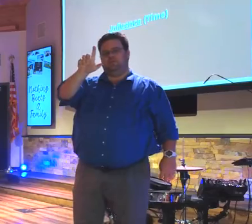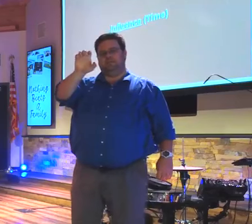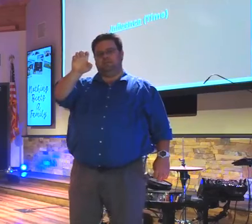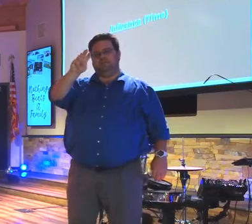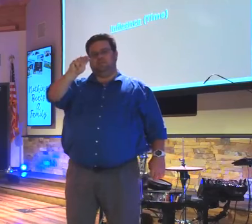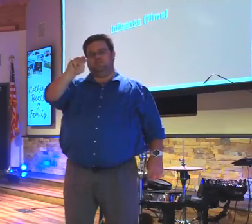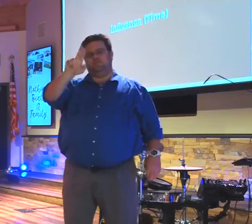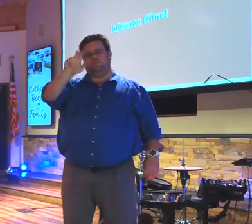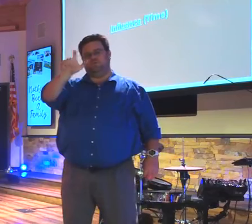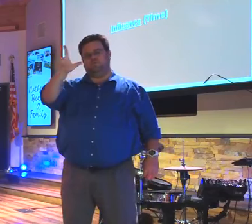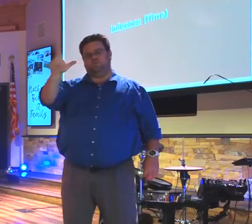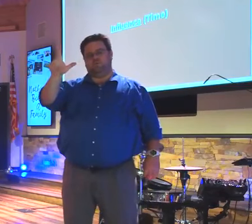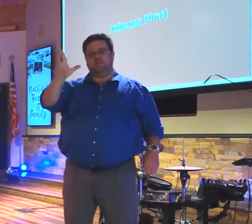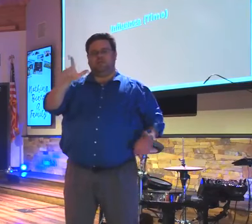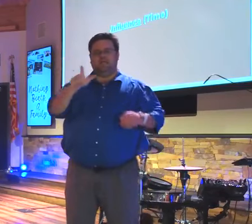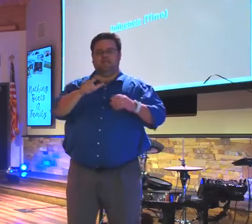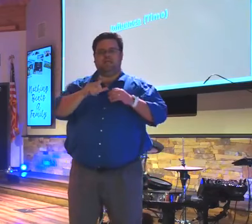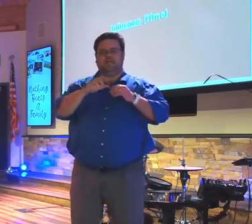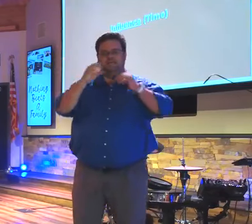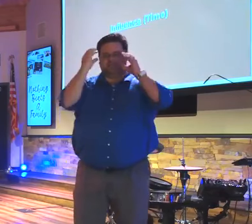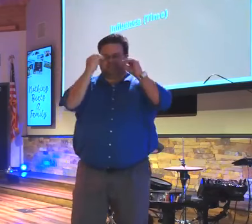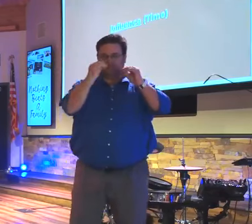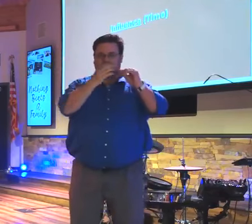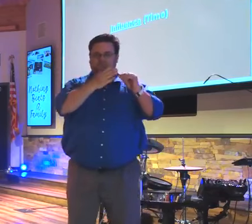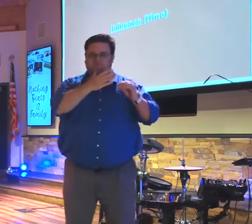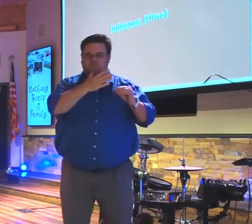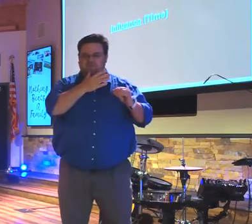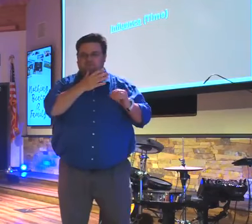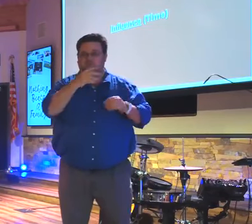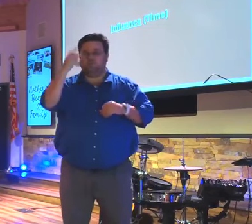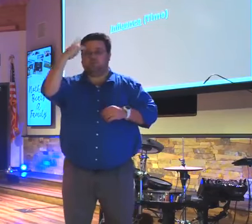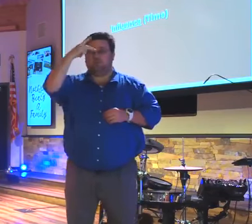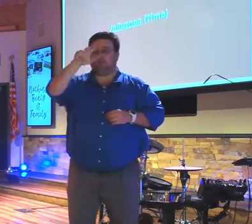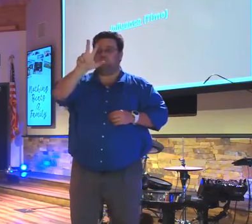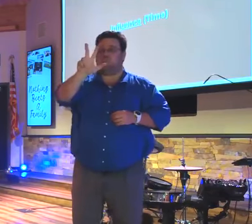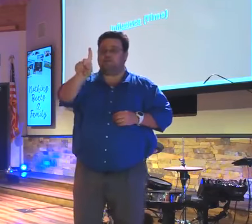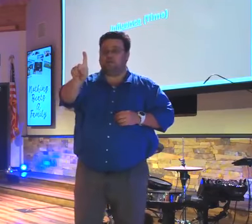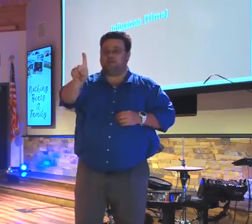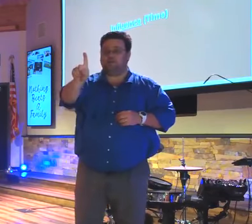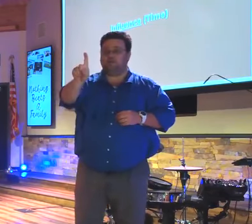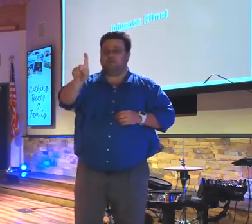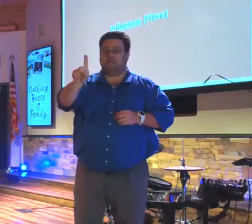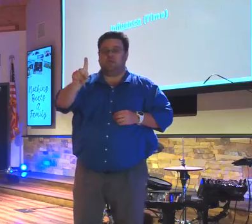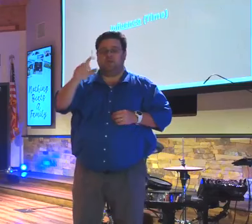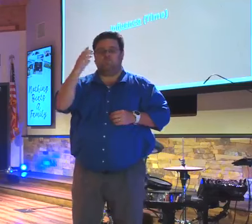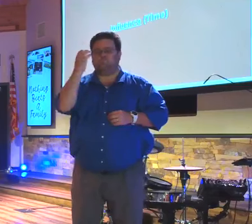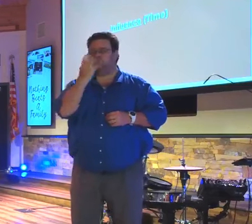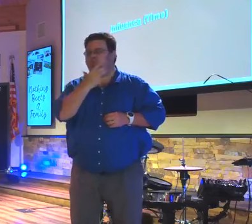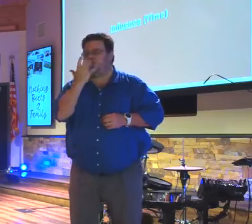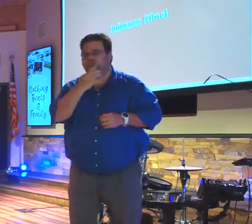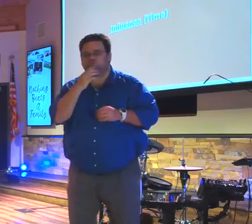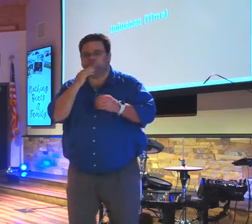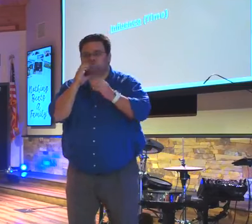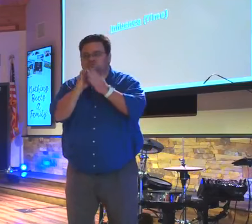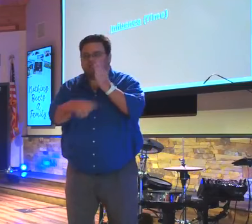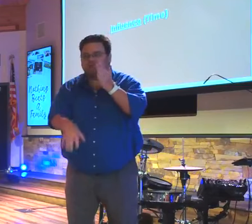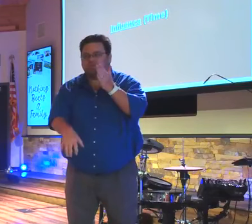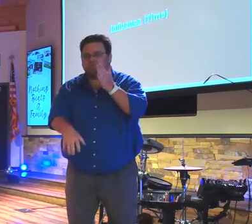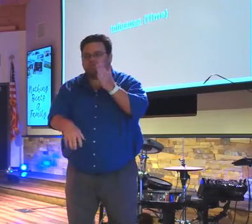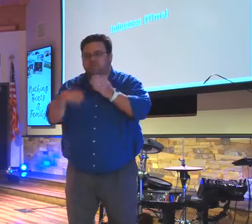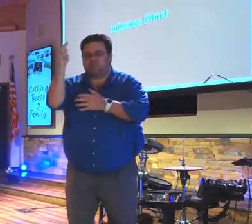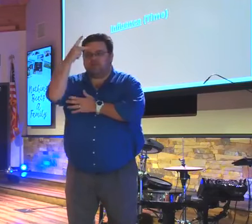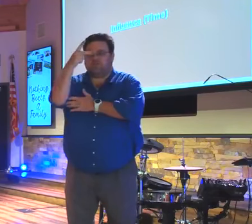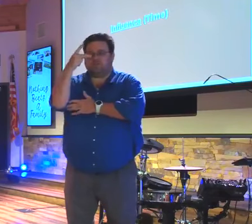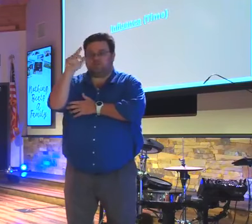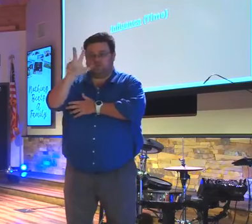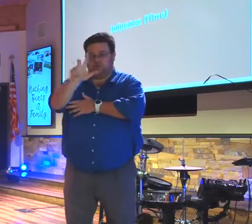him. Well, man, that's amazing. Proverbs 31 is an amazing chapter. You guys have heard of the Proverbs 31 woman, the virtuous woman? That's